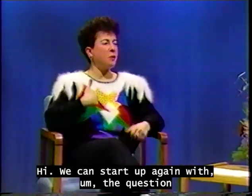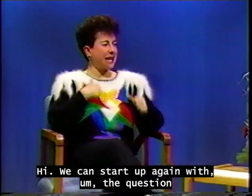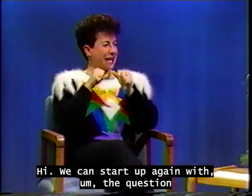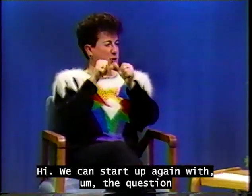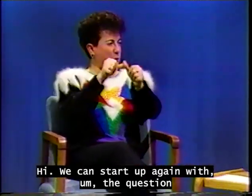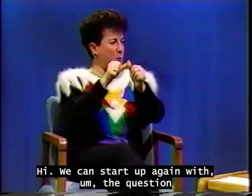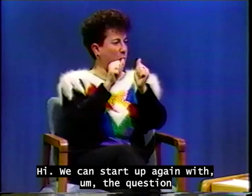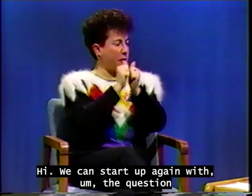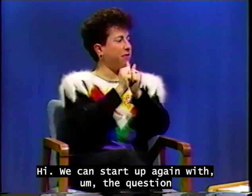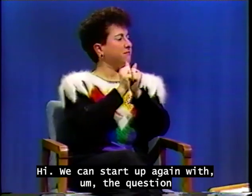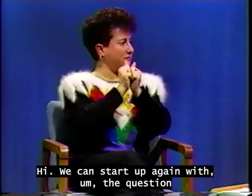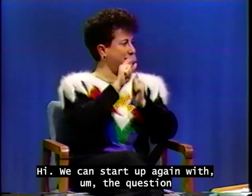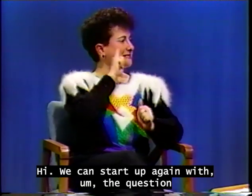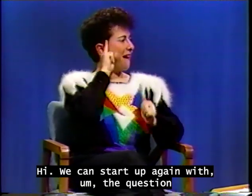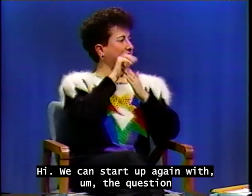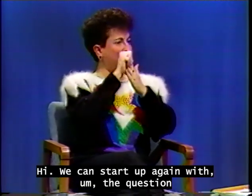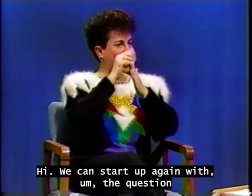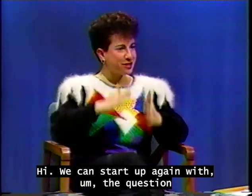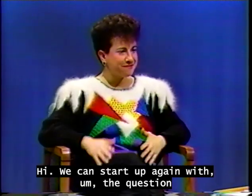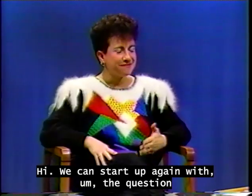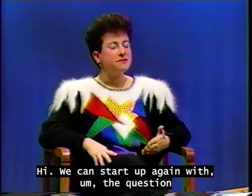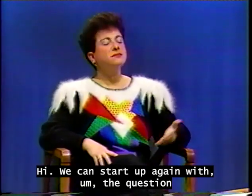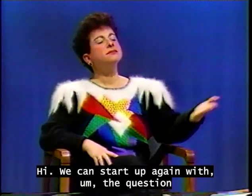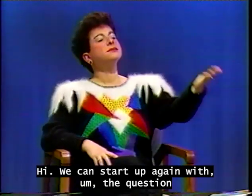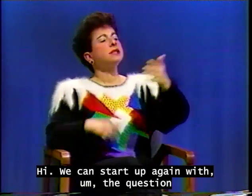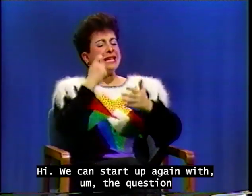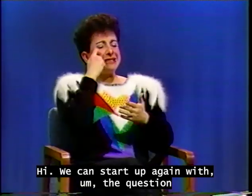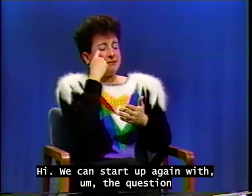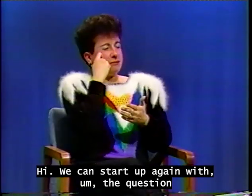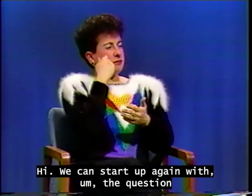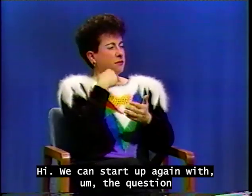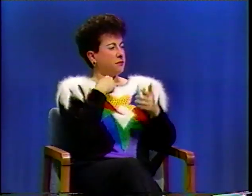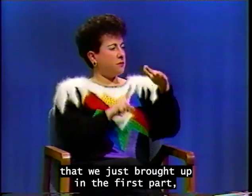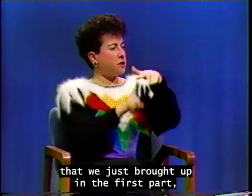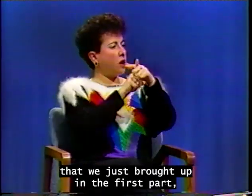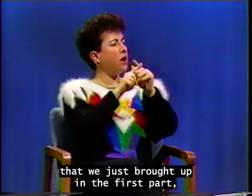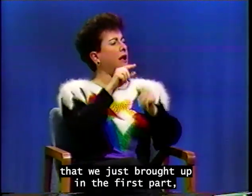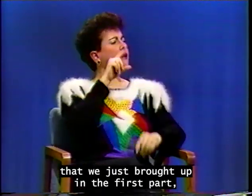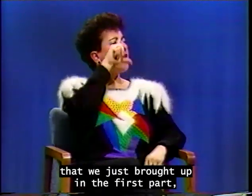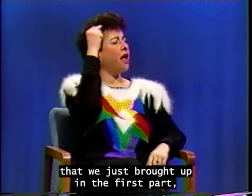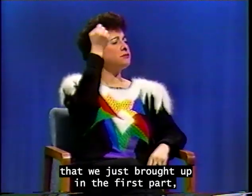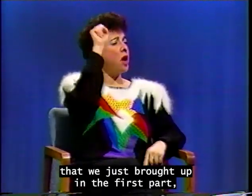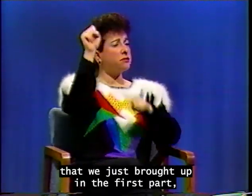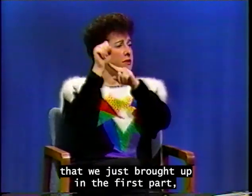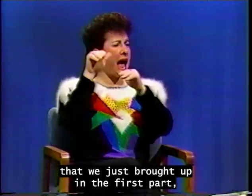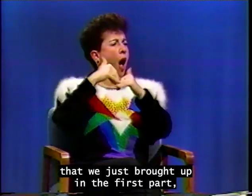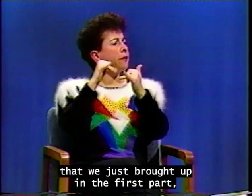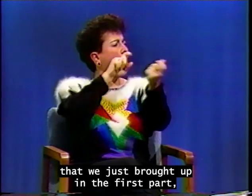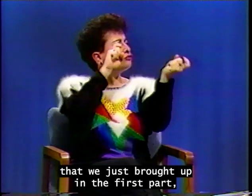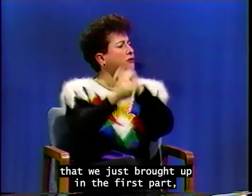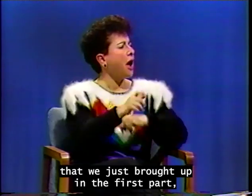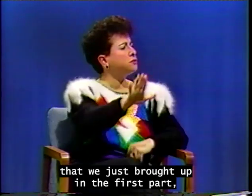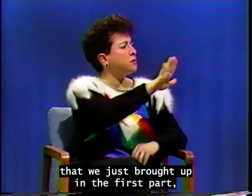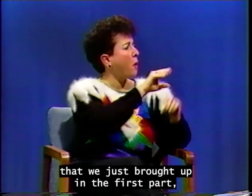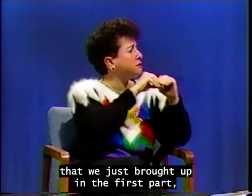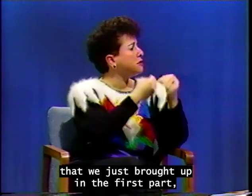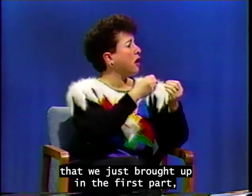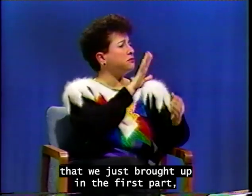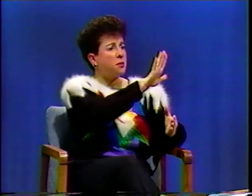Hi. We can start up again with the question that we just brought up in the first part,